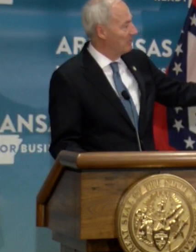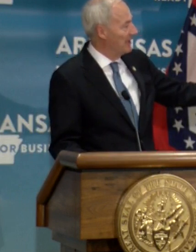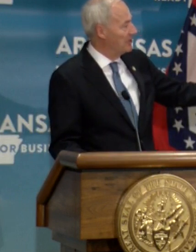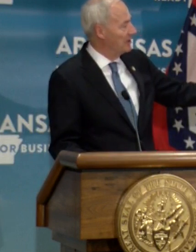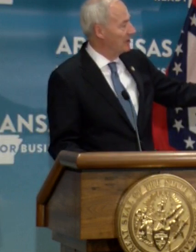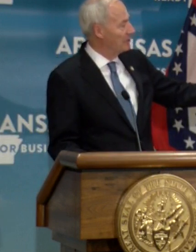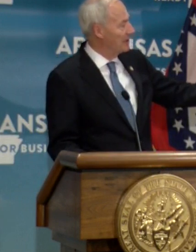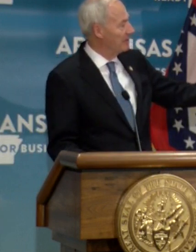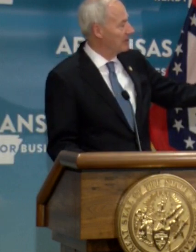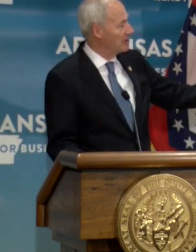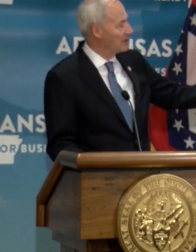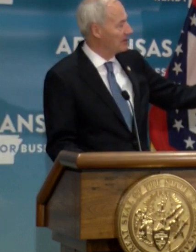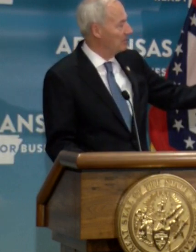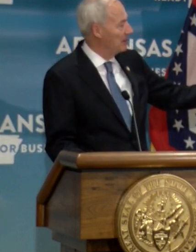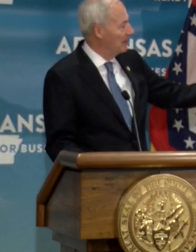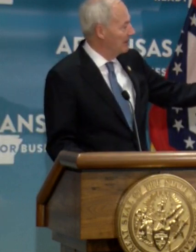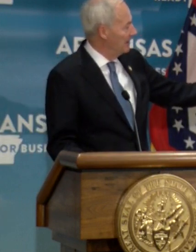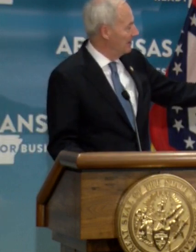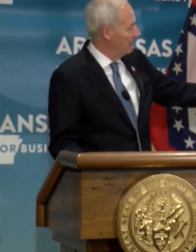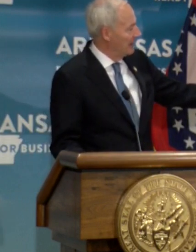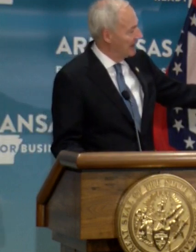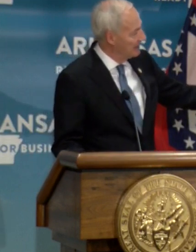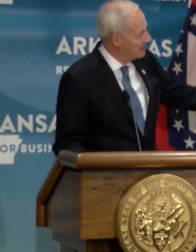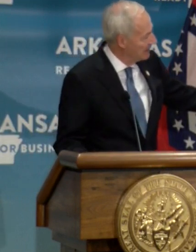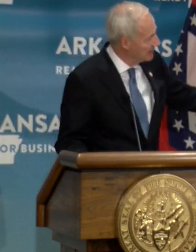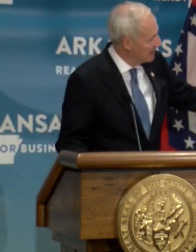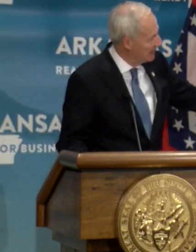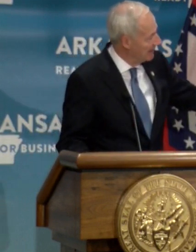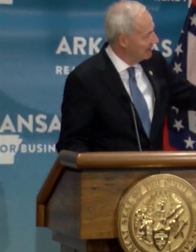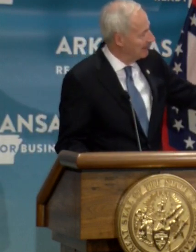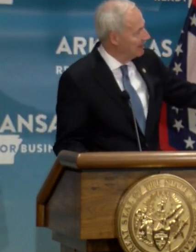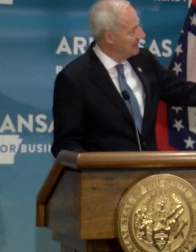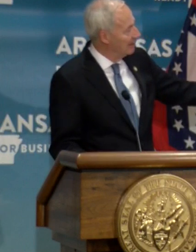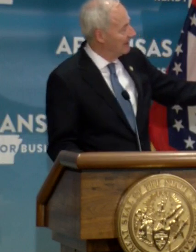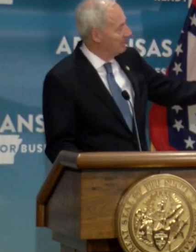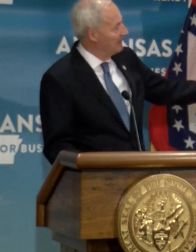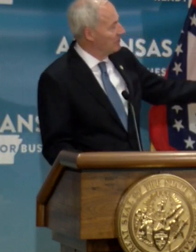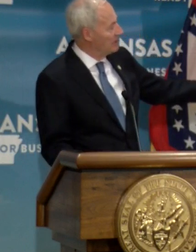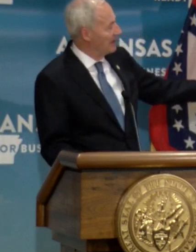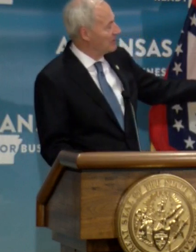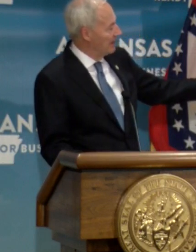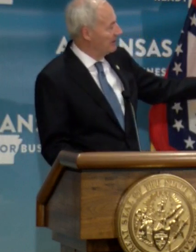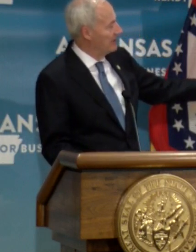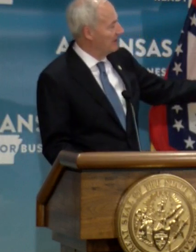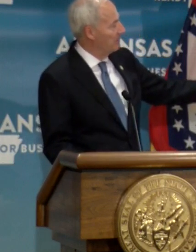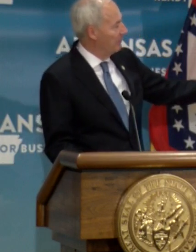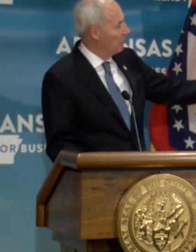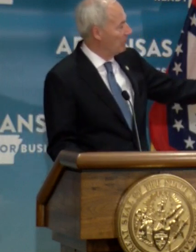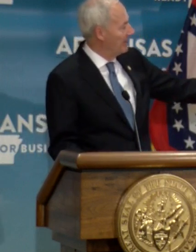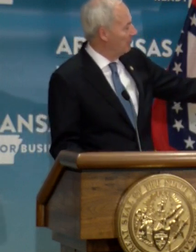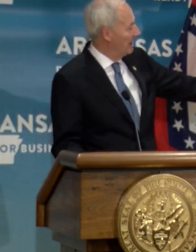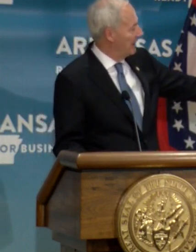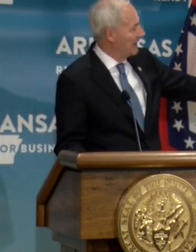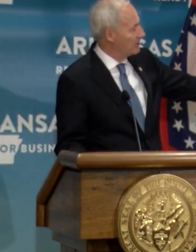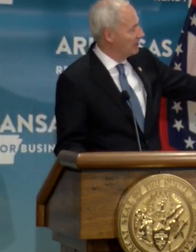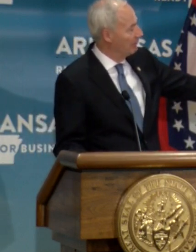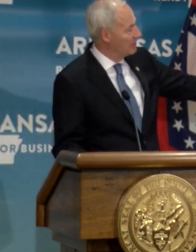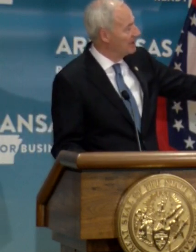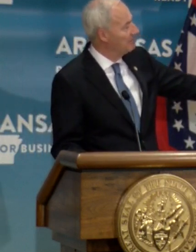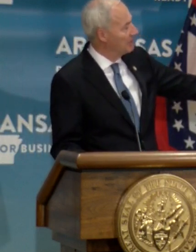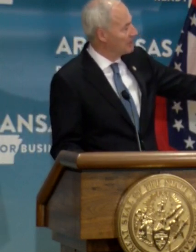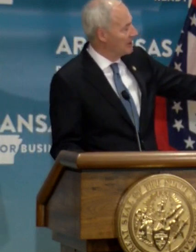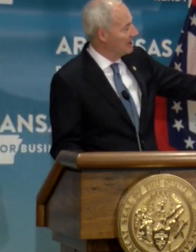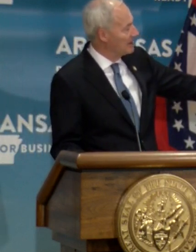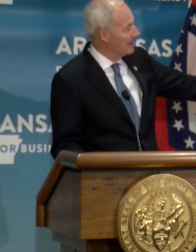corrected information goes into the system, we had a day, I believe it was yesterday or the day before, that we had actually